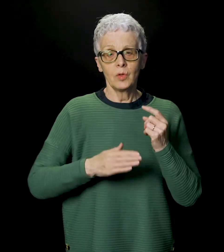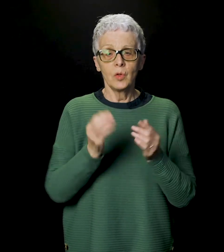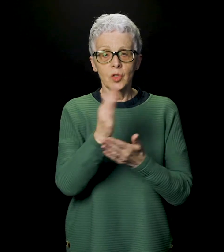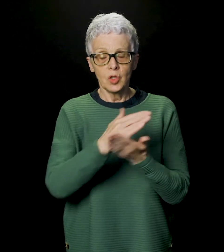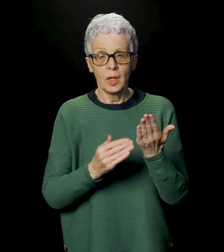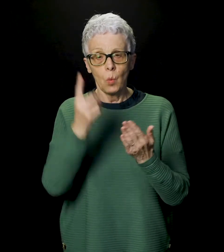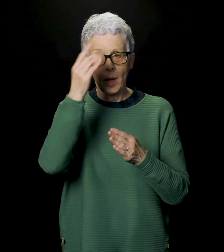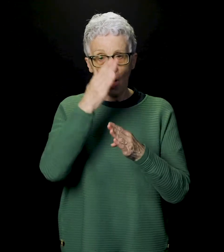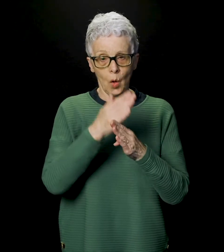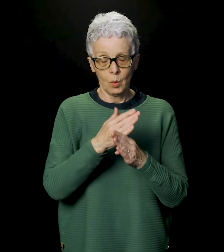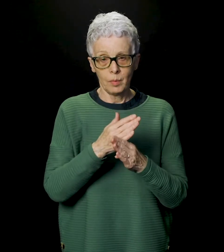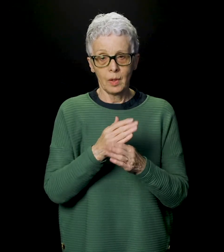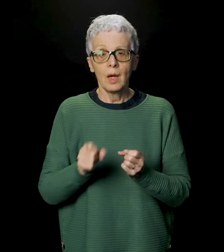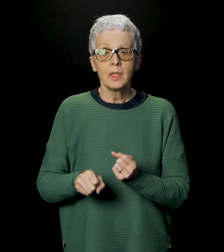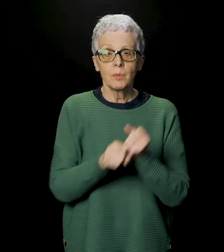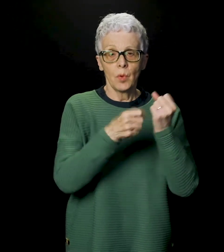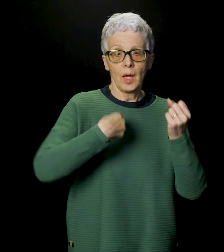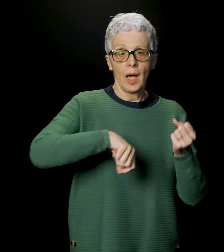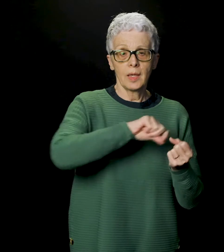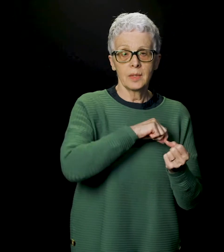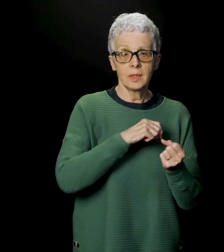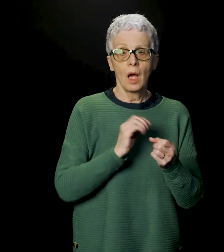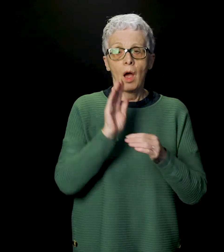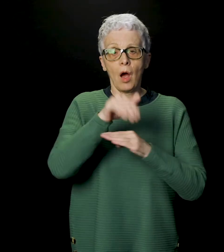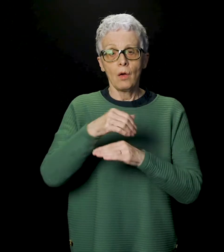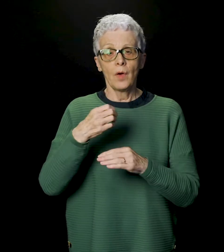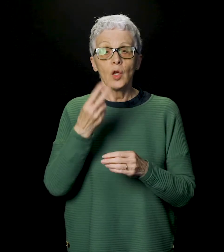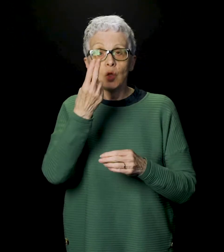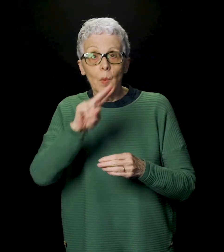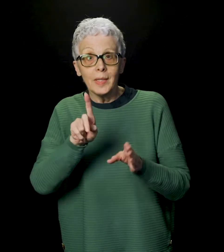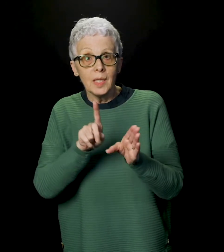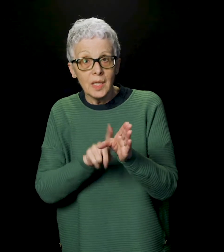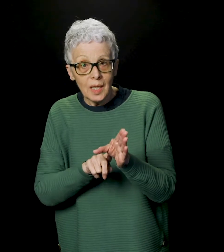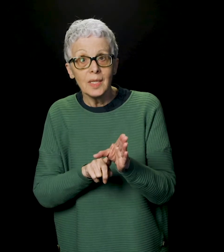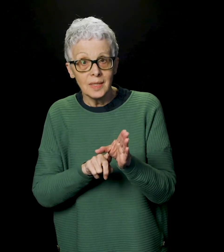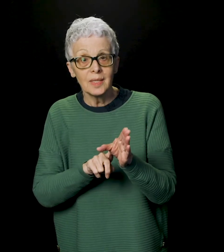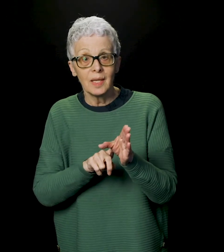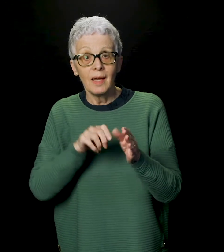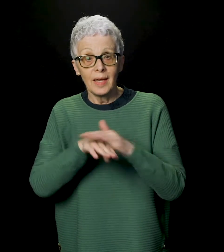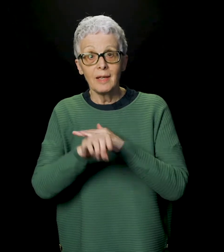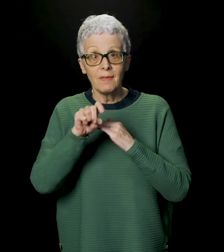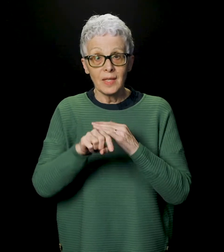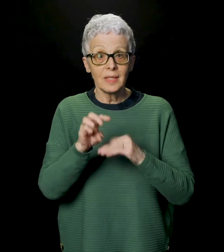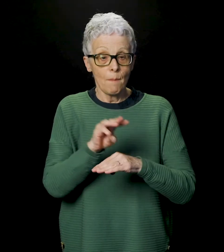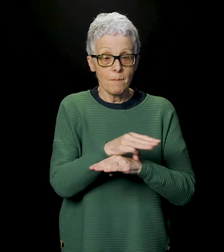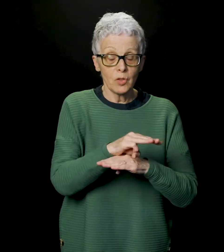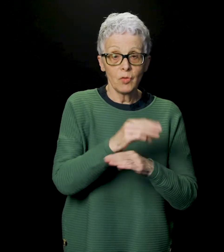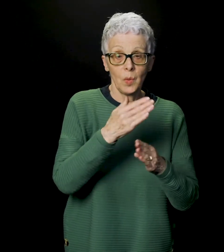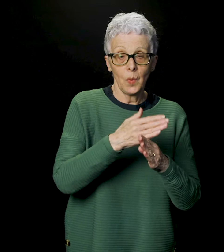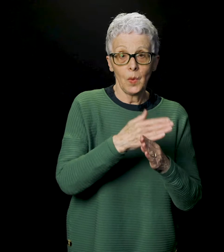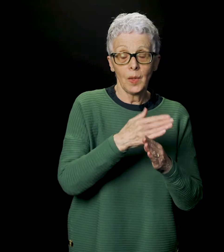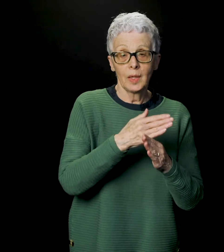One Hope for supporting us over more than 20 years in our journey with missions.